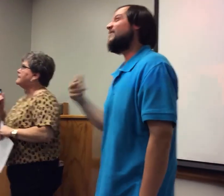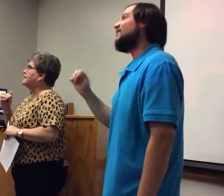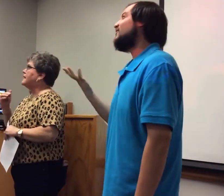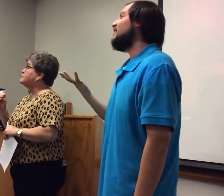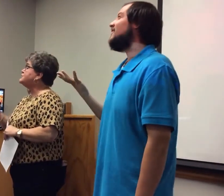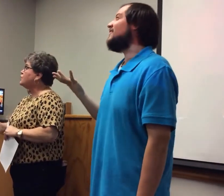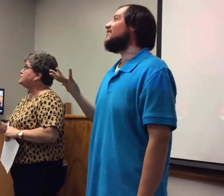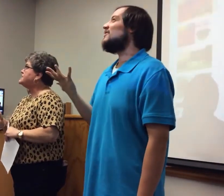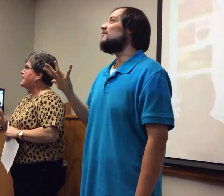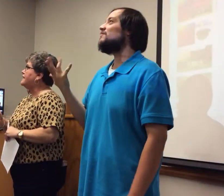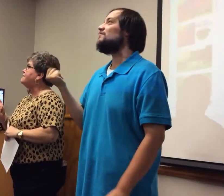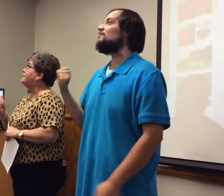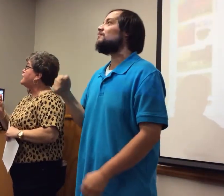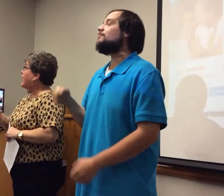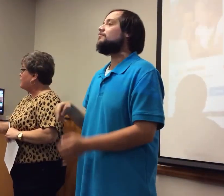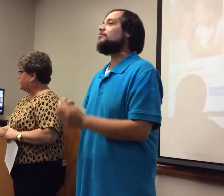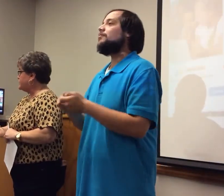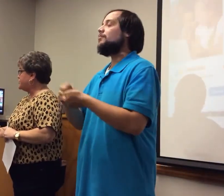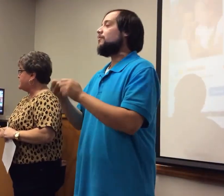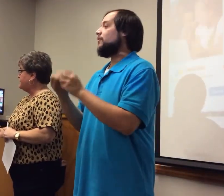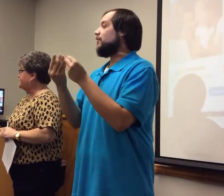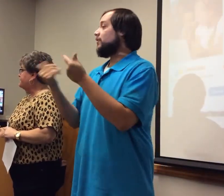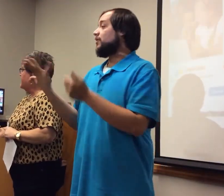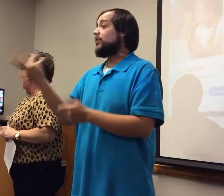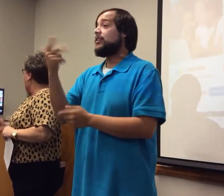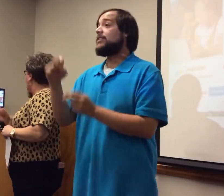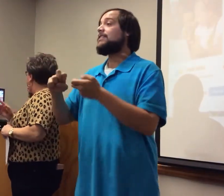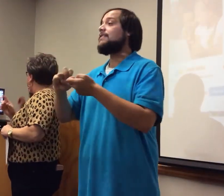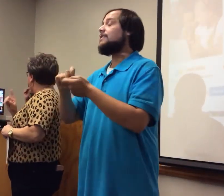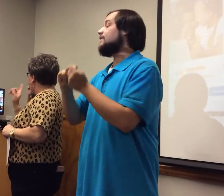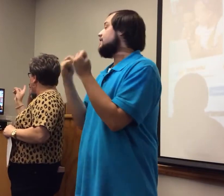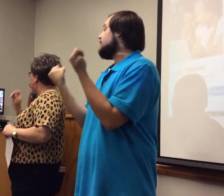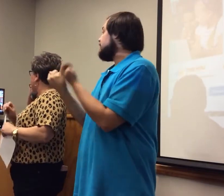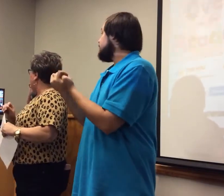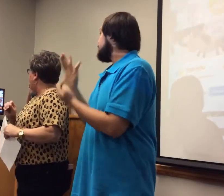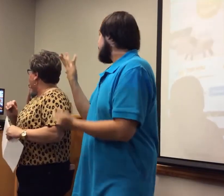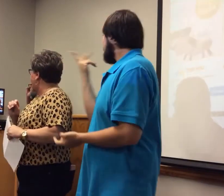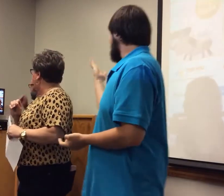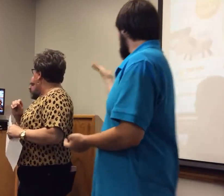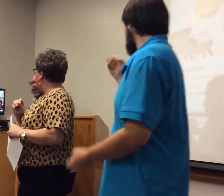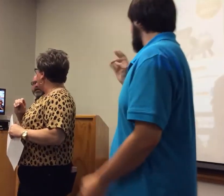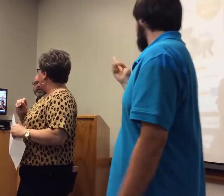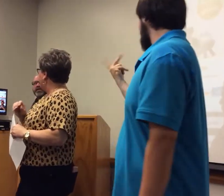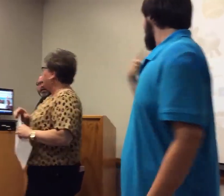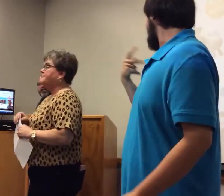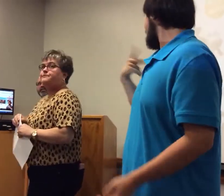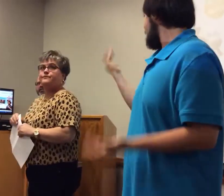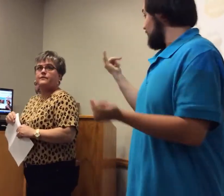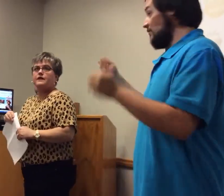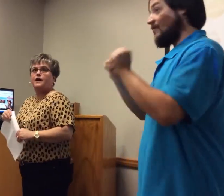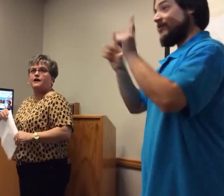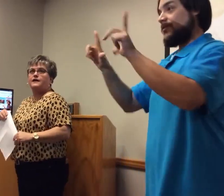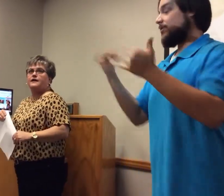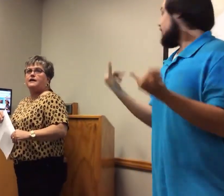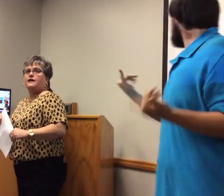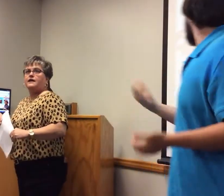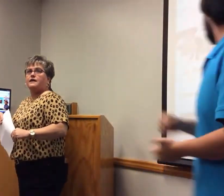was a result of their outreach team. And oh, looks like we have them on there now.